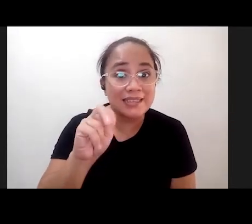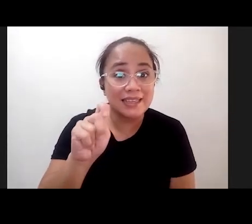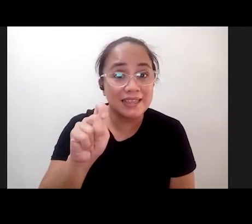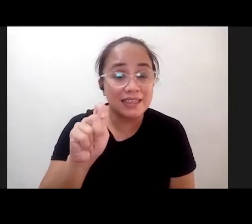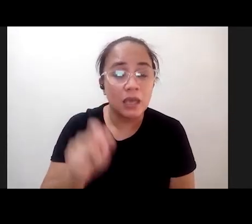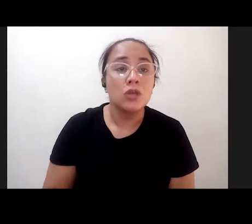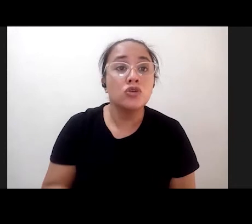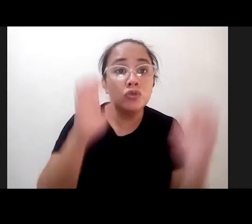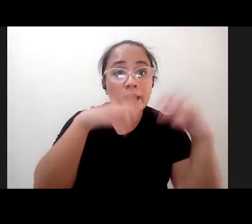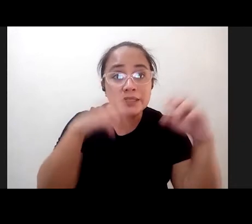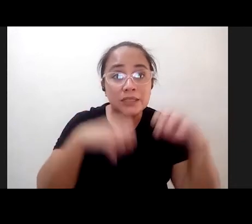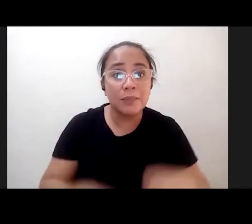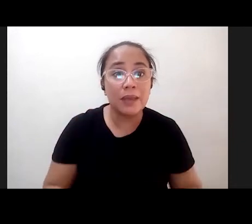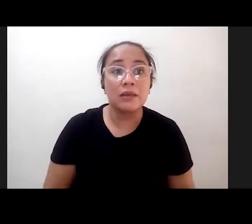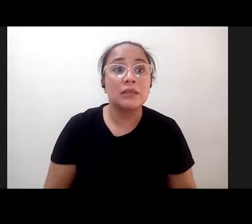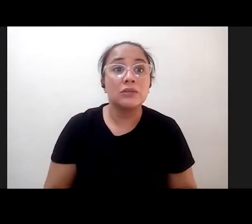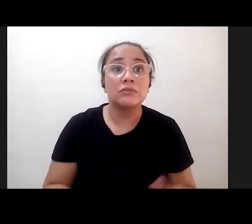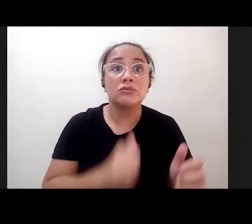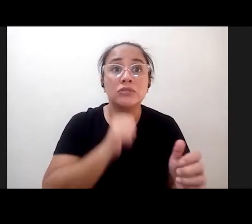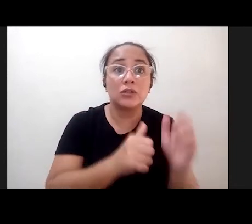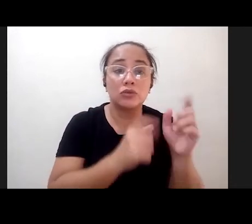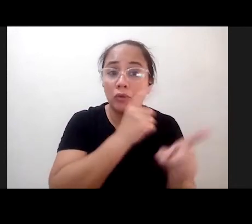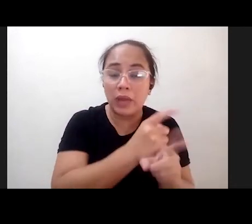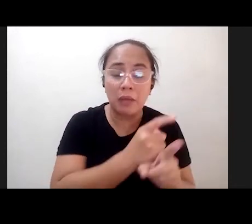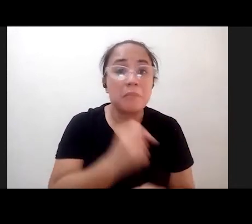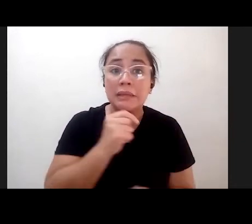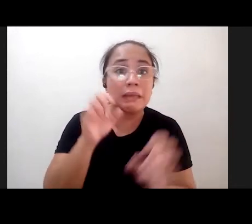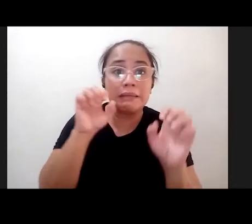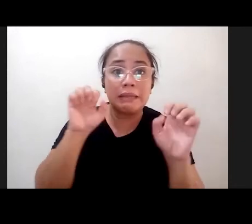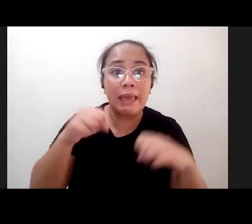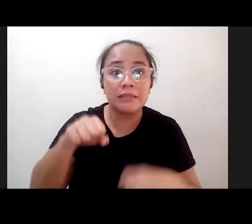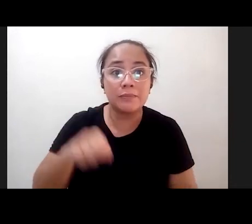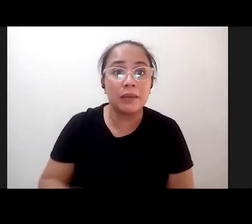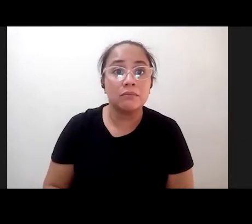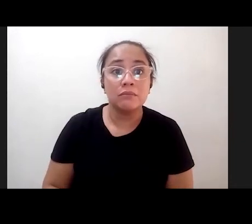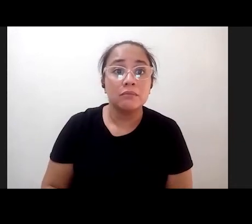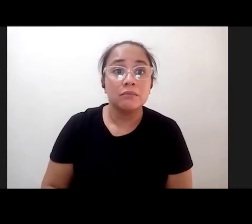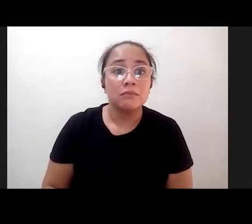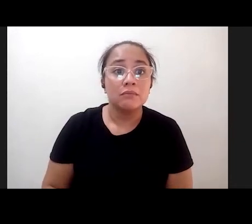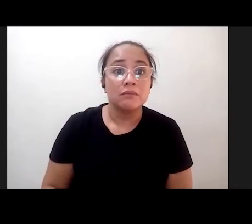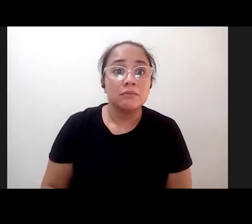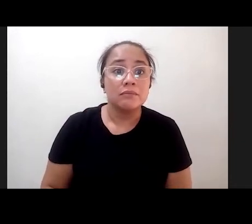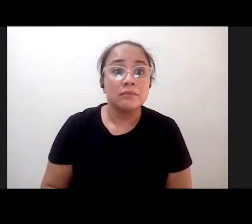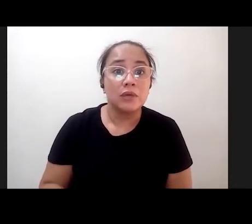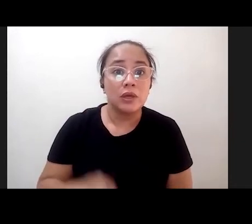no answer. You're expecting a yes answer.